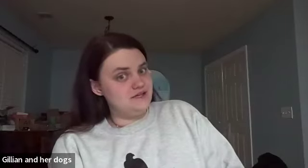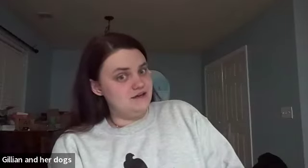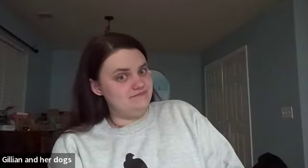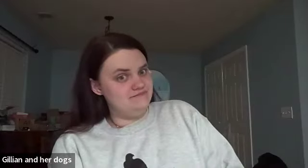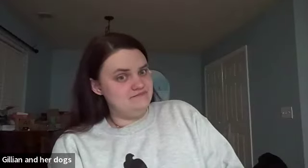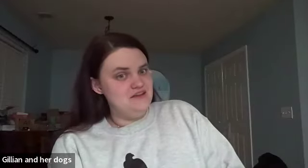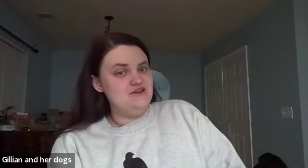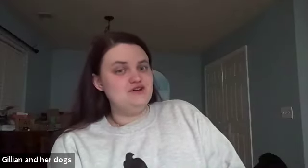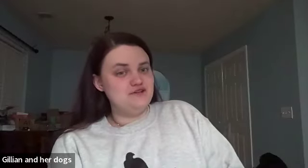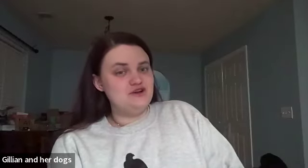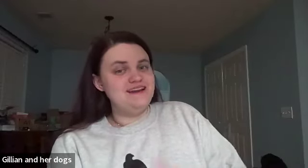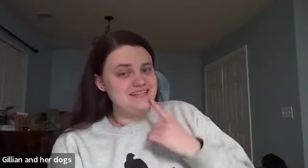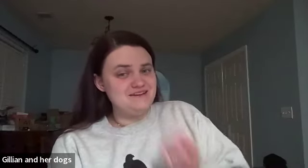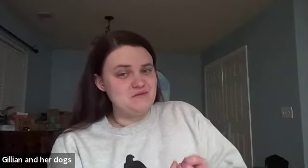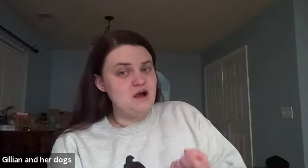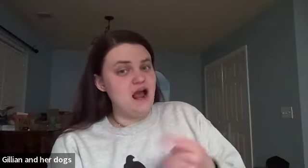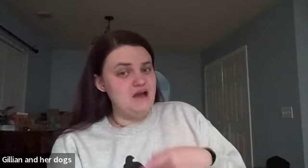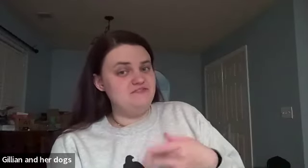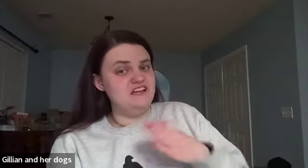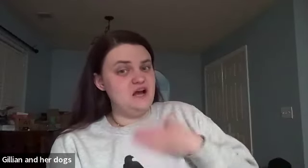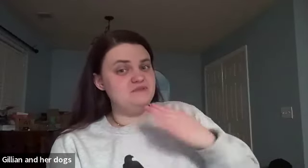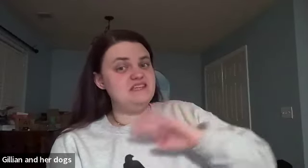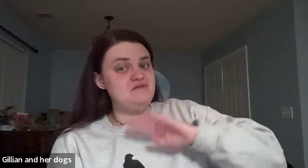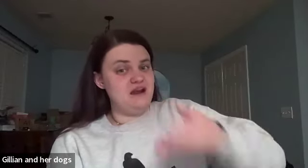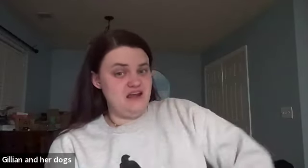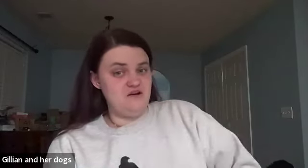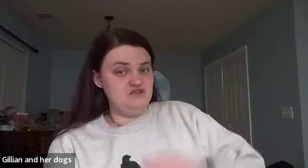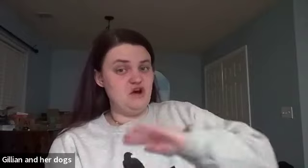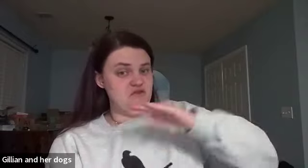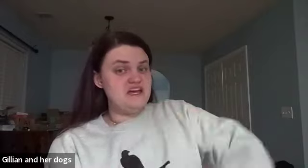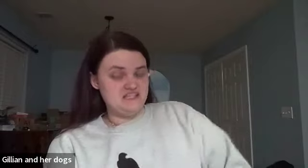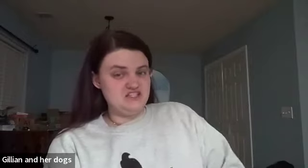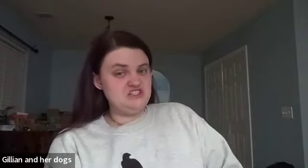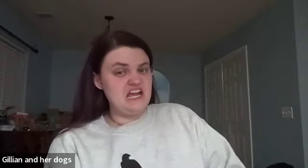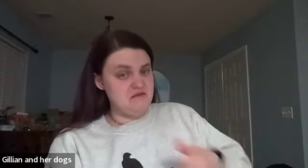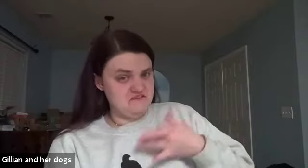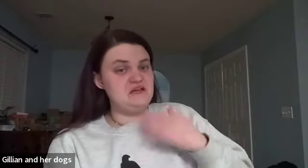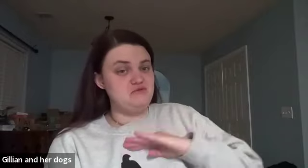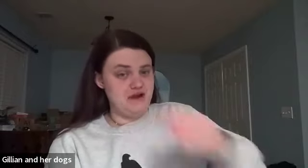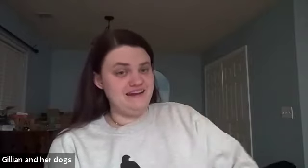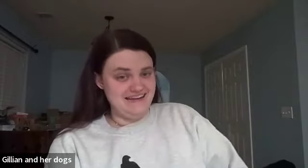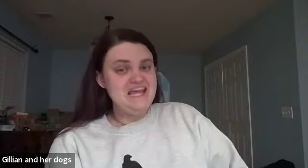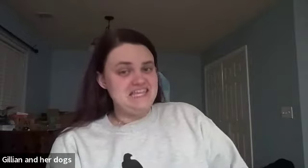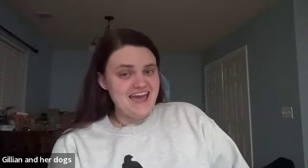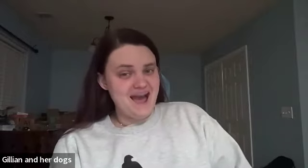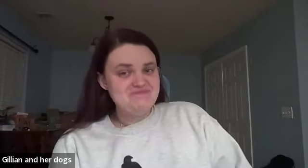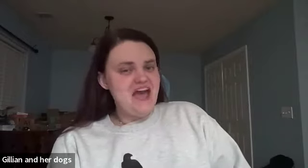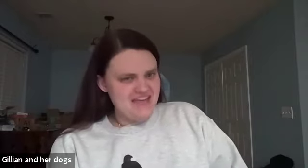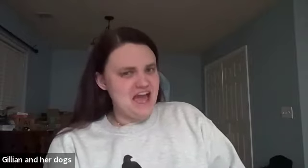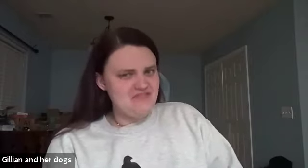upset. So if you're trying to tell someone I'm feeling upset right now and you go this, you're saying I'm feeling pregnant. Yeah,